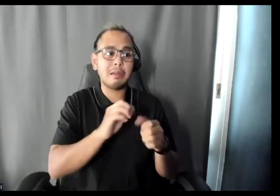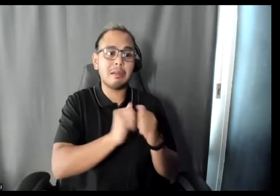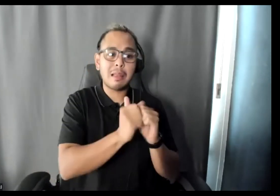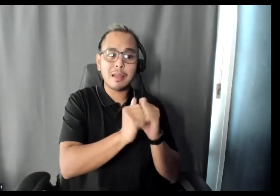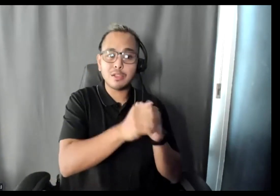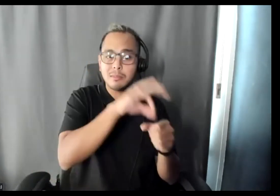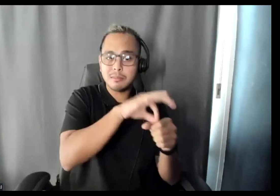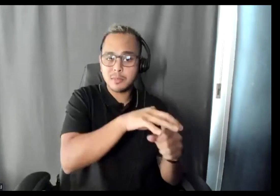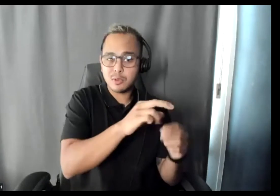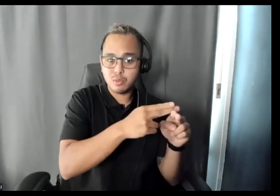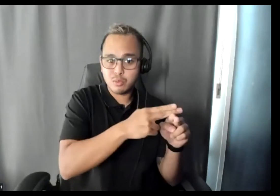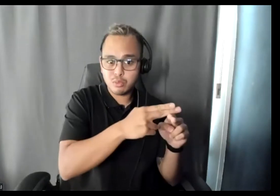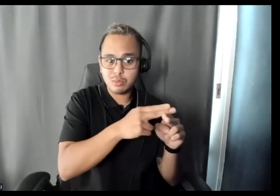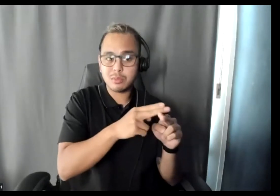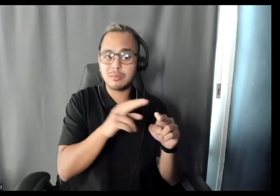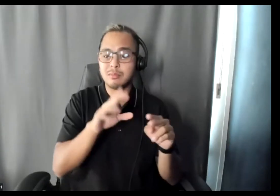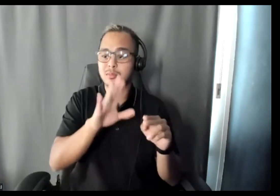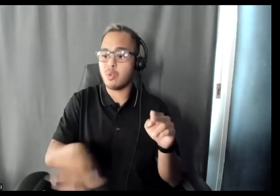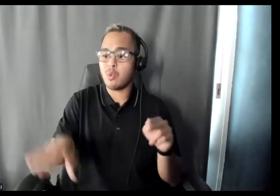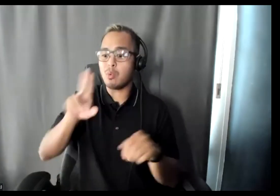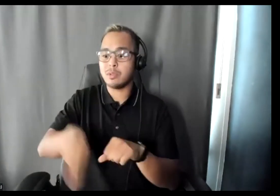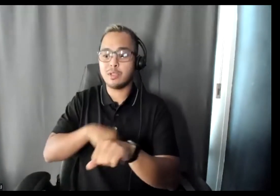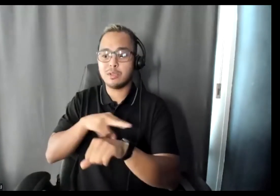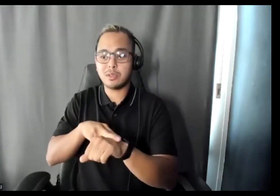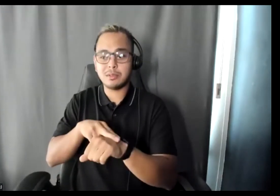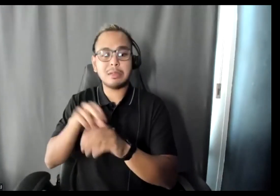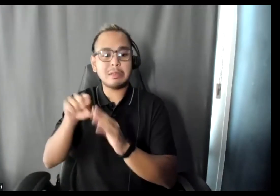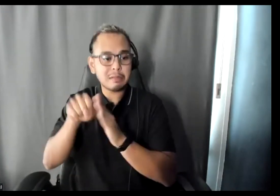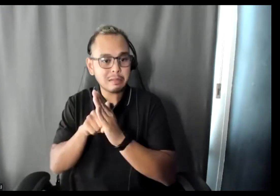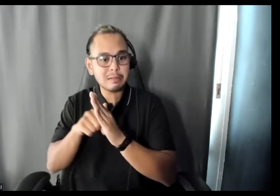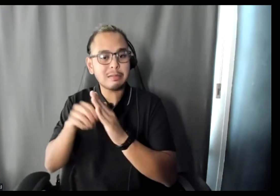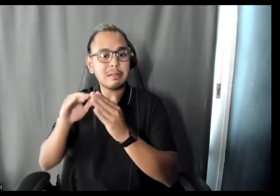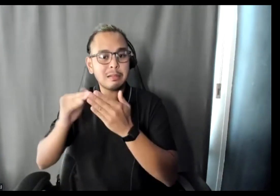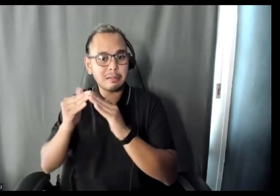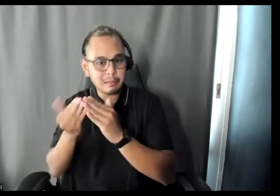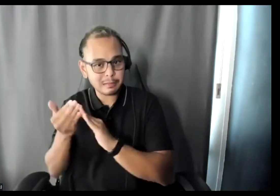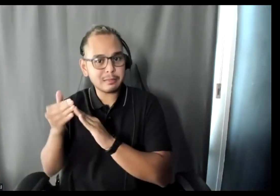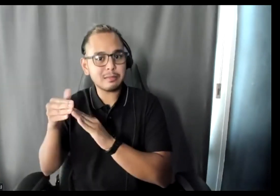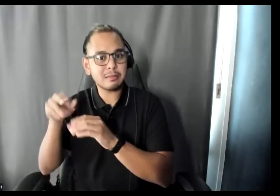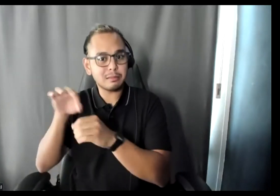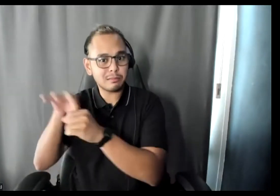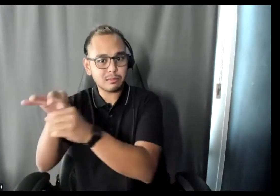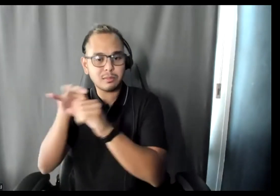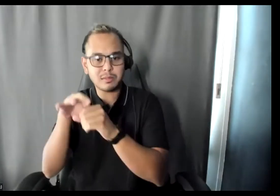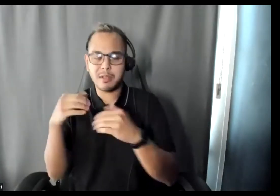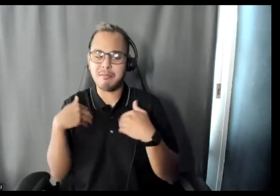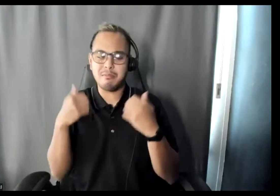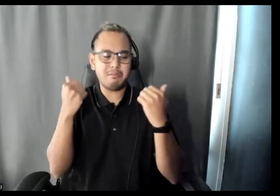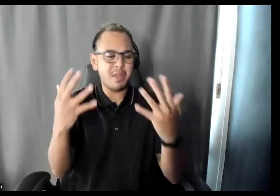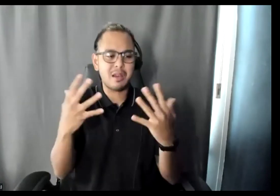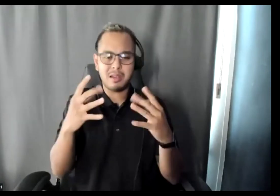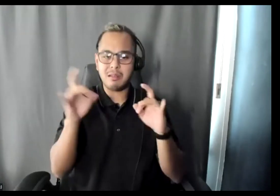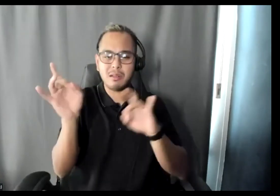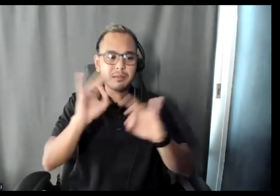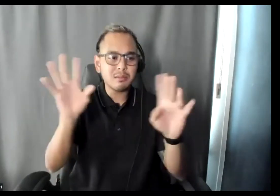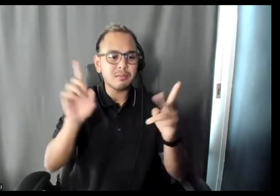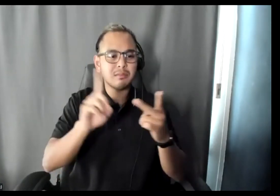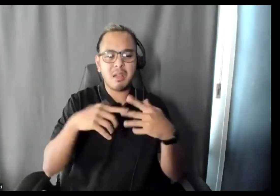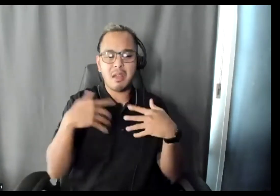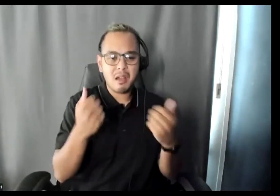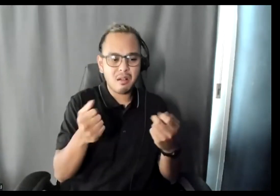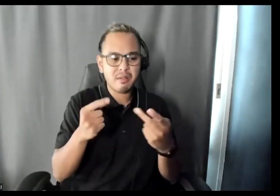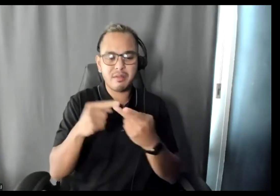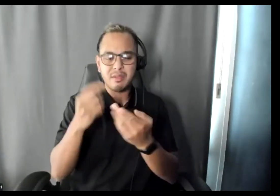happening nationally, across the state and locally. We're fighting multiple sort of issues and crises in the health space and the economic space